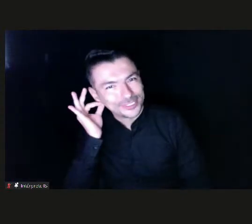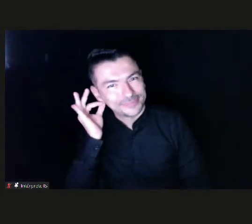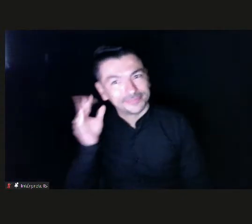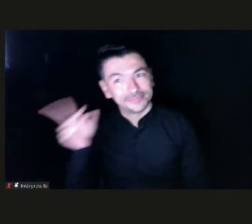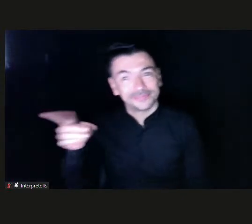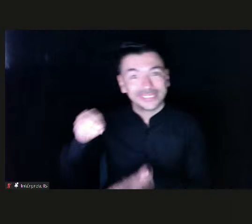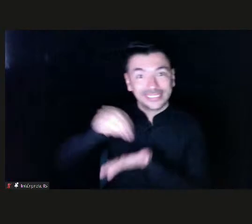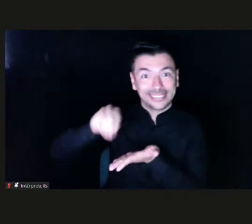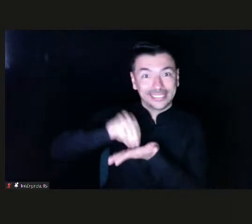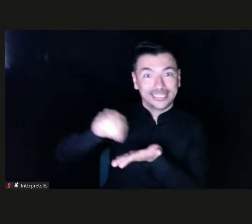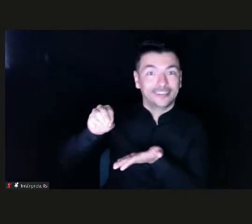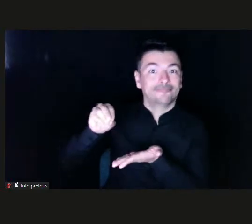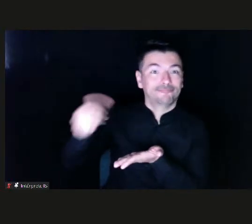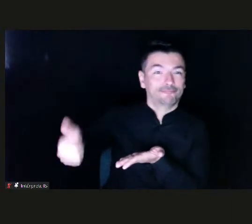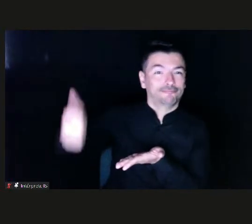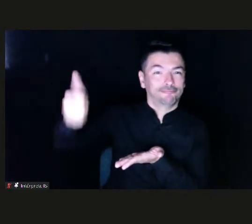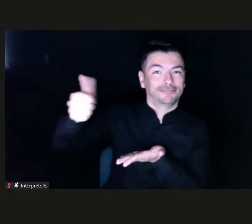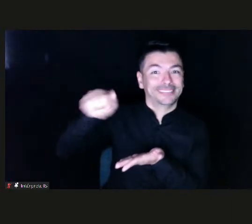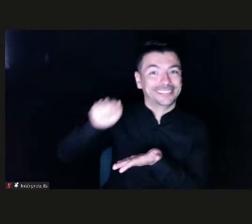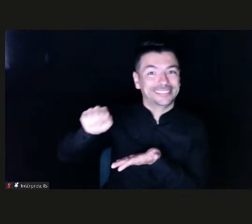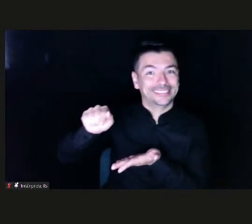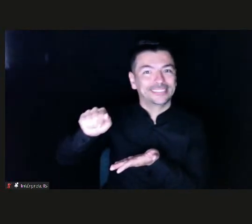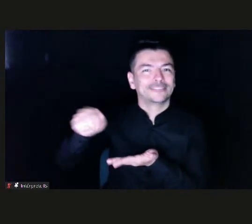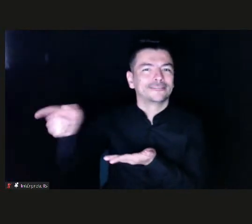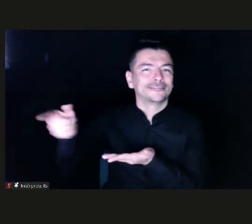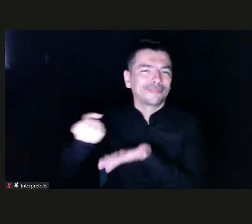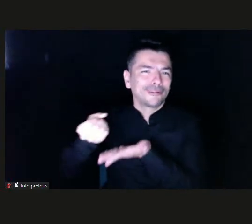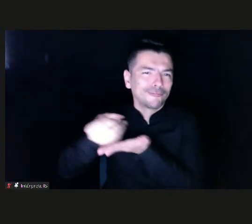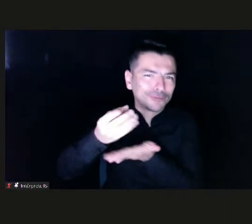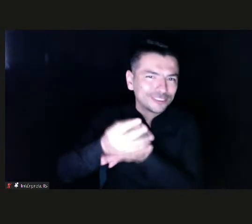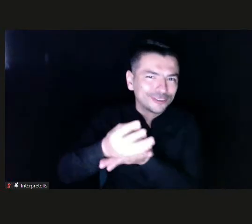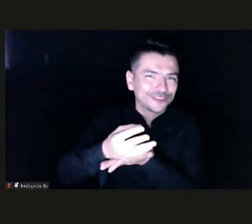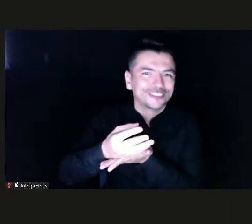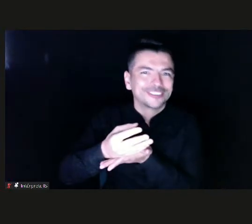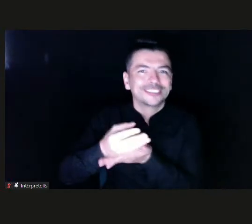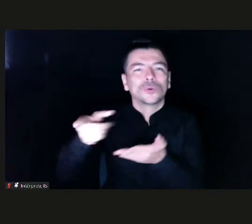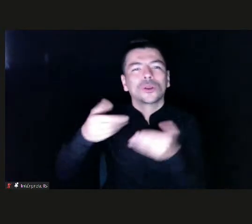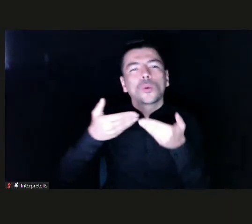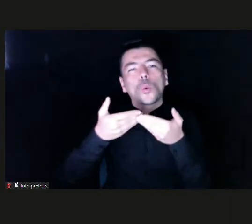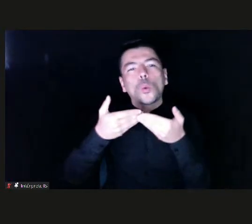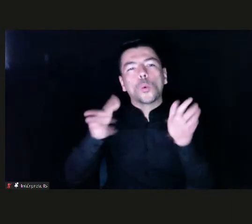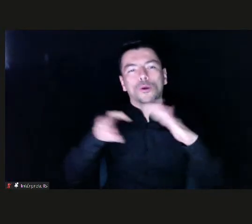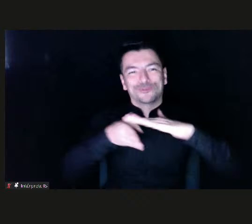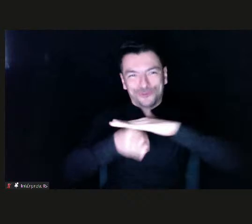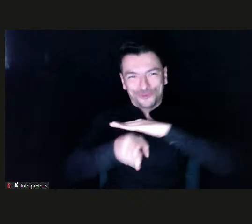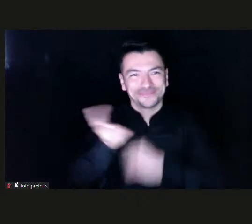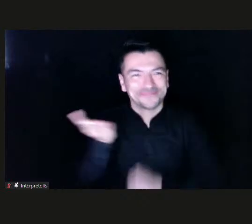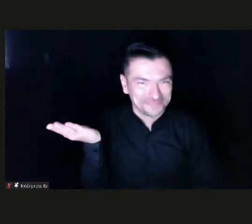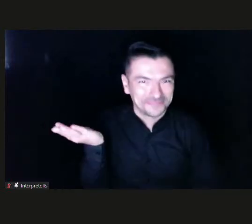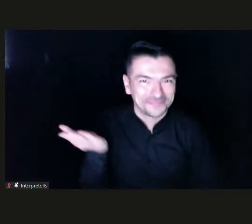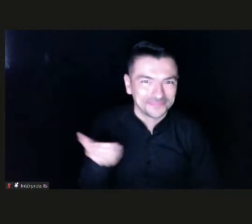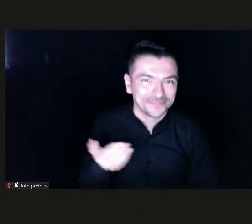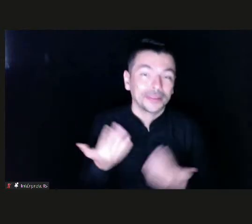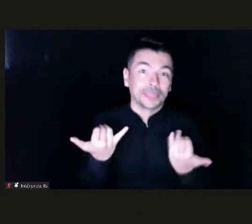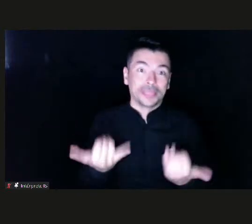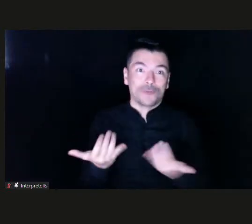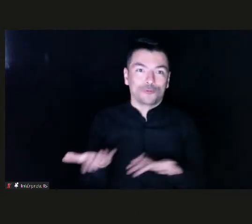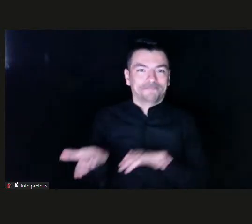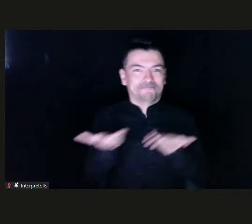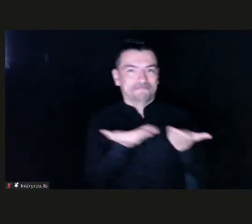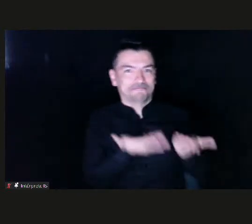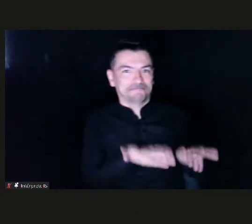With this note, let me hand over to Ms. Kemah Jordan, who will be moderating today's